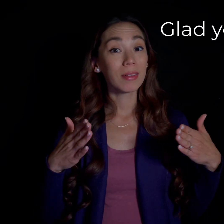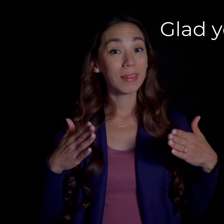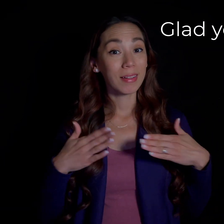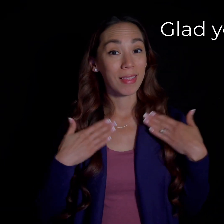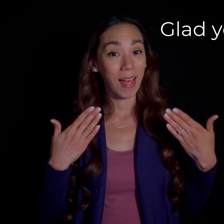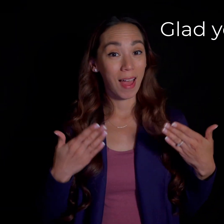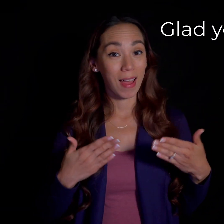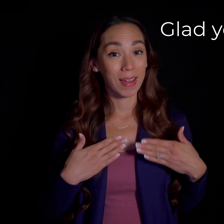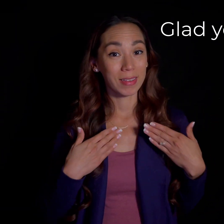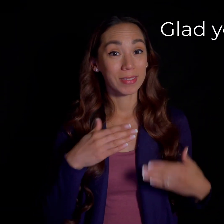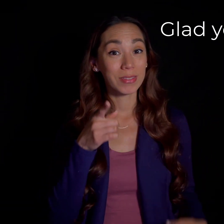Glad you're back.